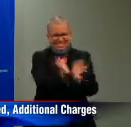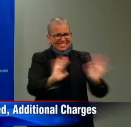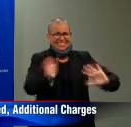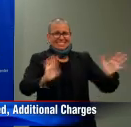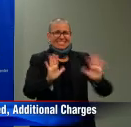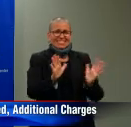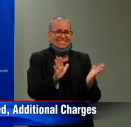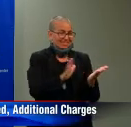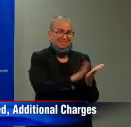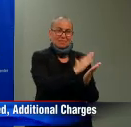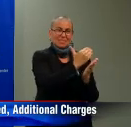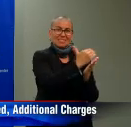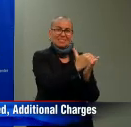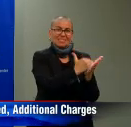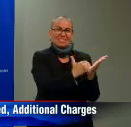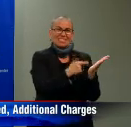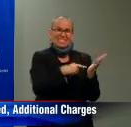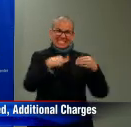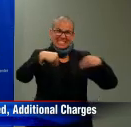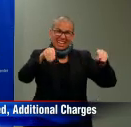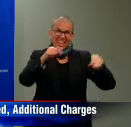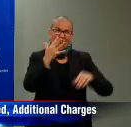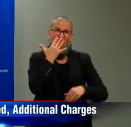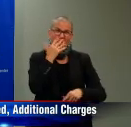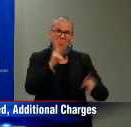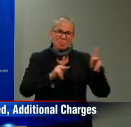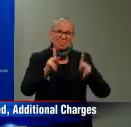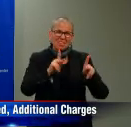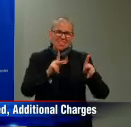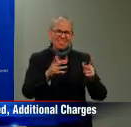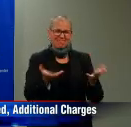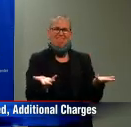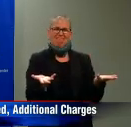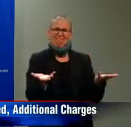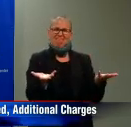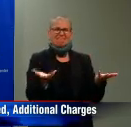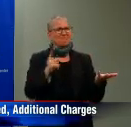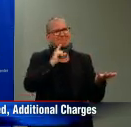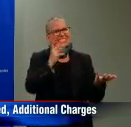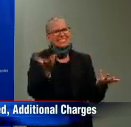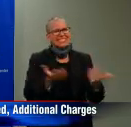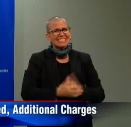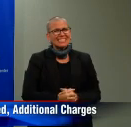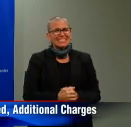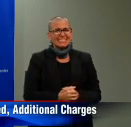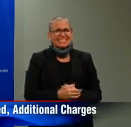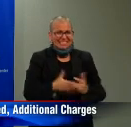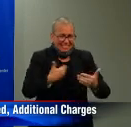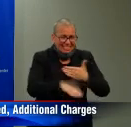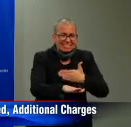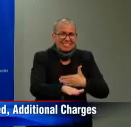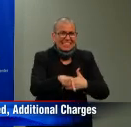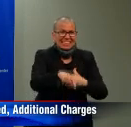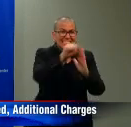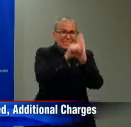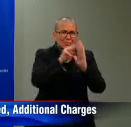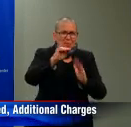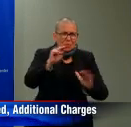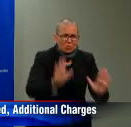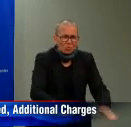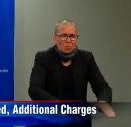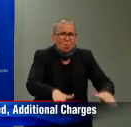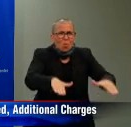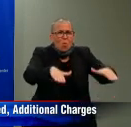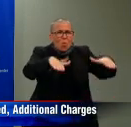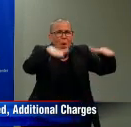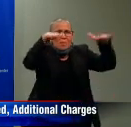We have social determinants of health. You are born in this state, 2 babies sitting next to each other in the hospital. We can